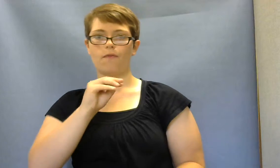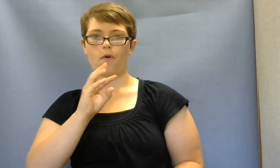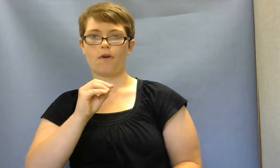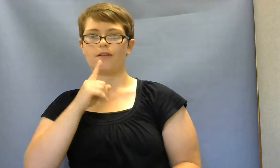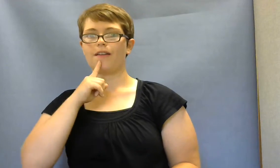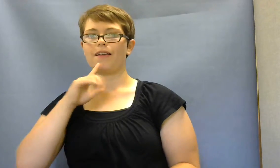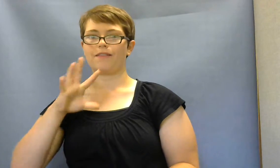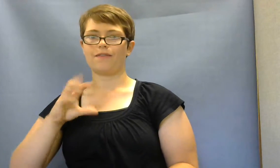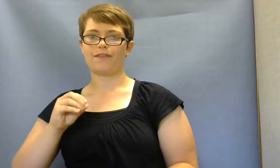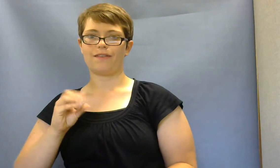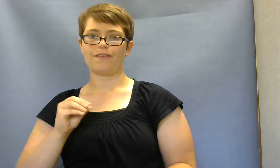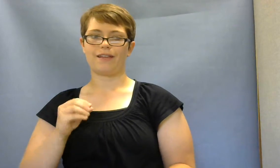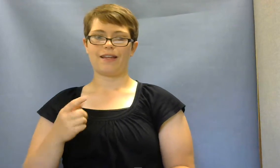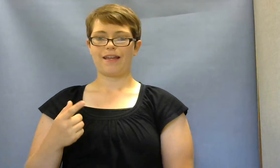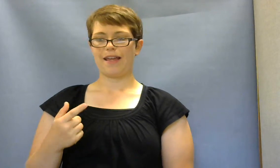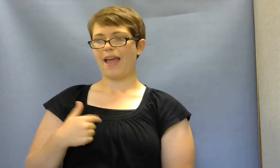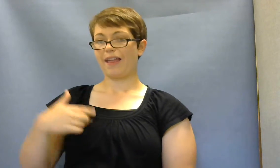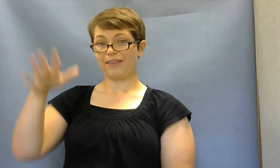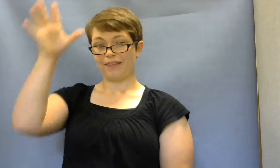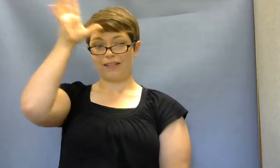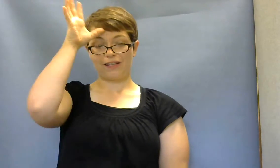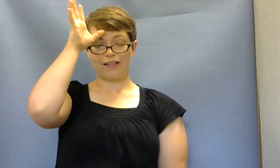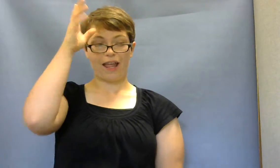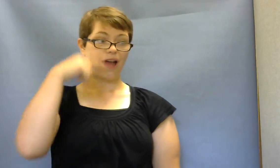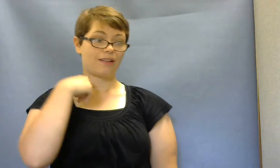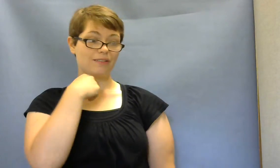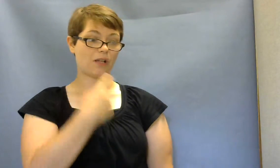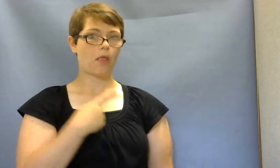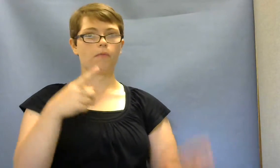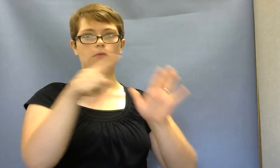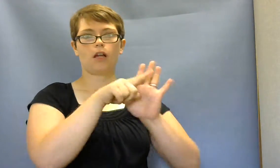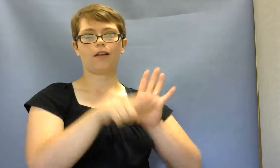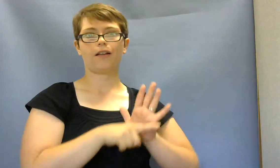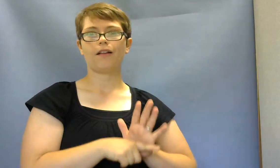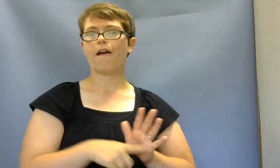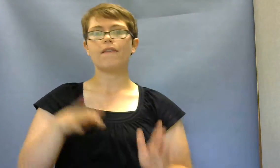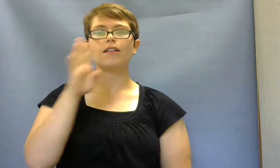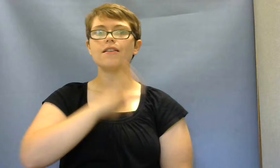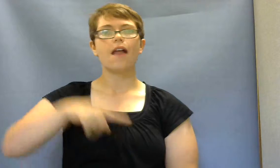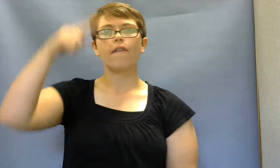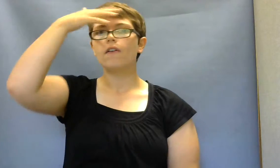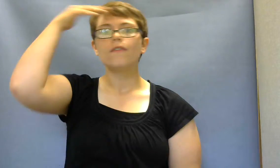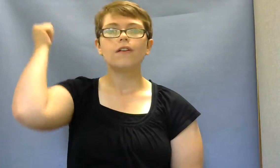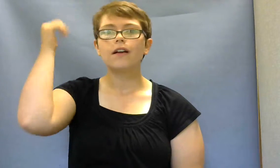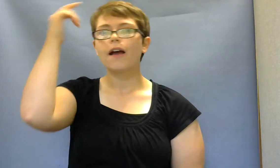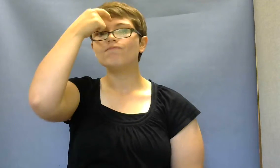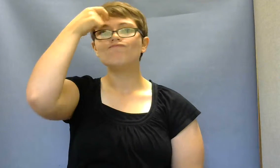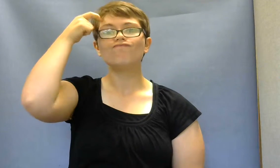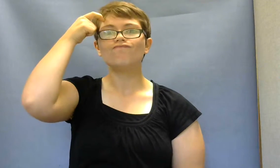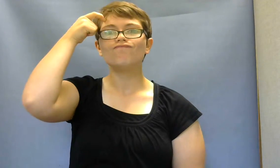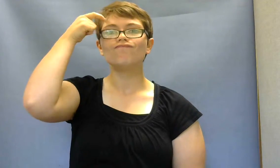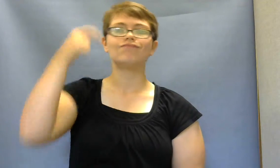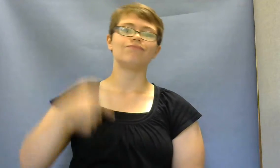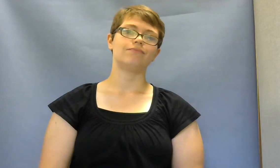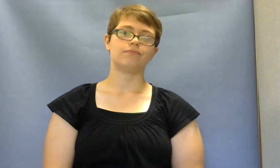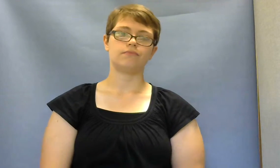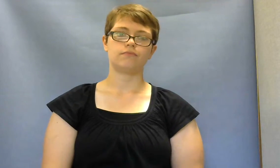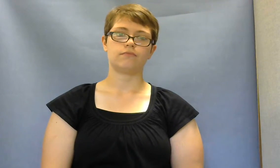powerful. When you hear those words, then your mind starts growing with these lies. Nick, you're not good enough.